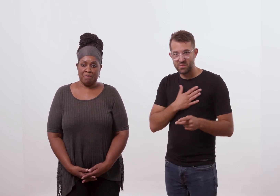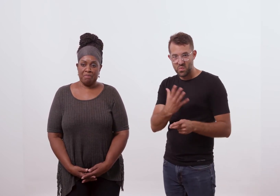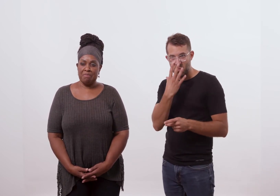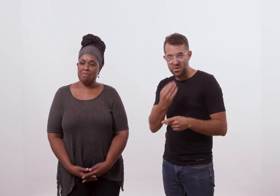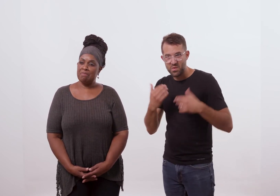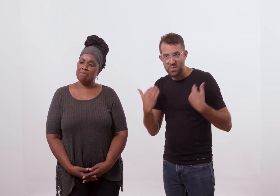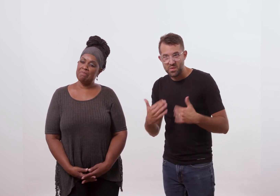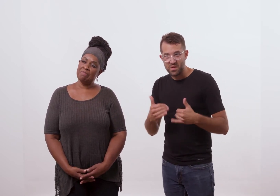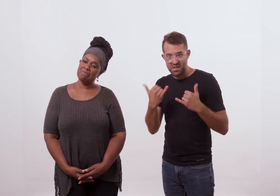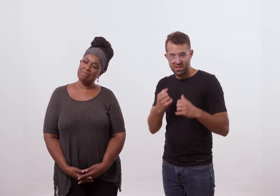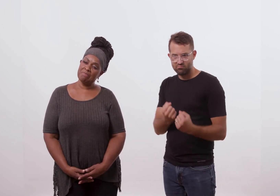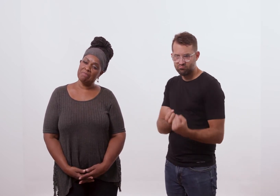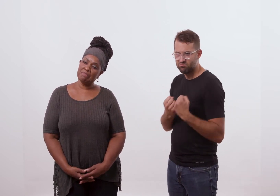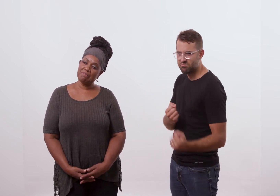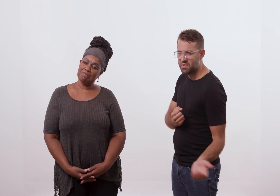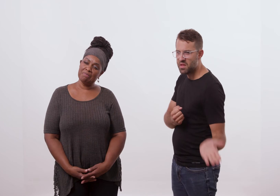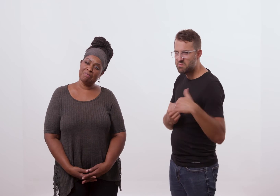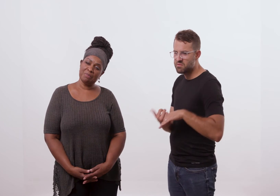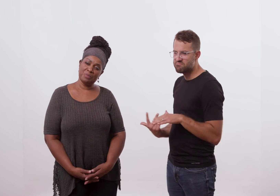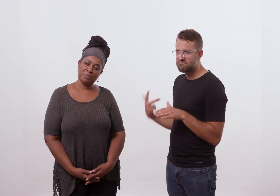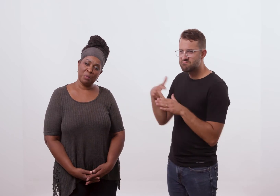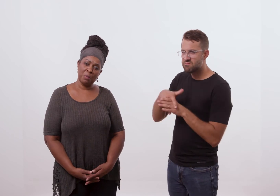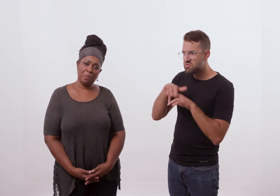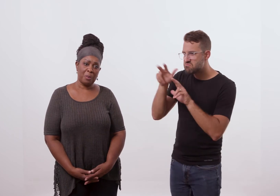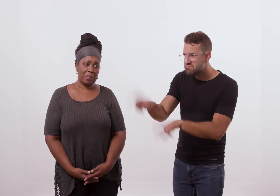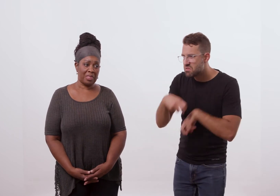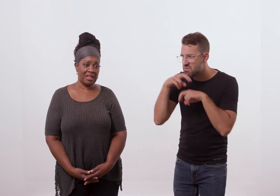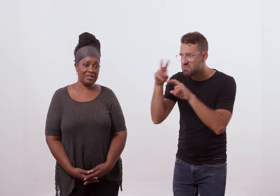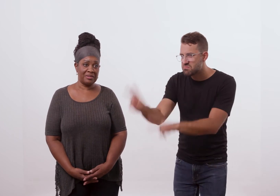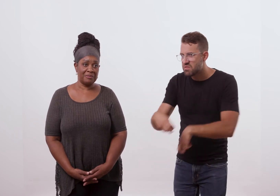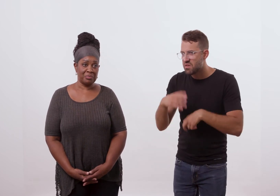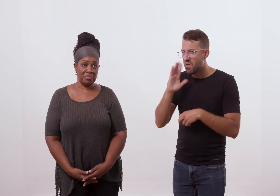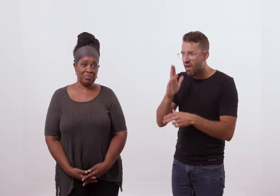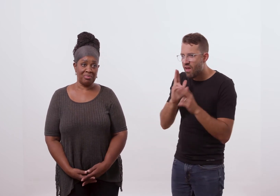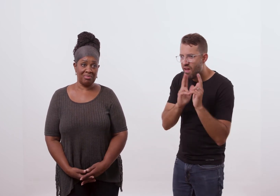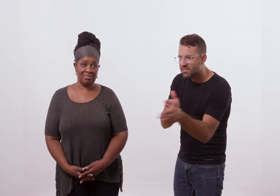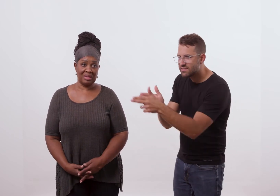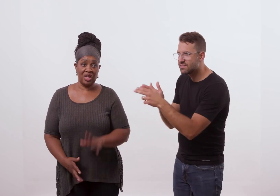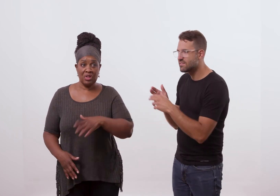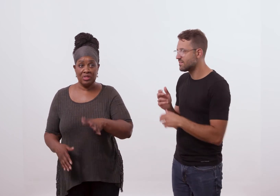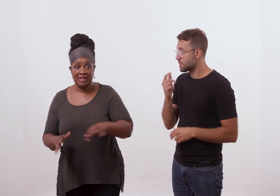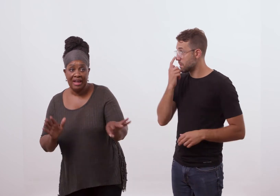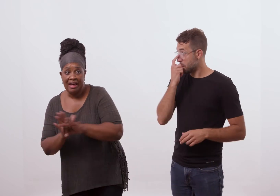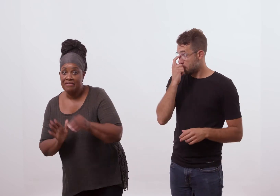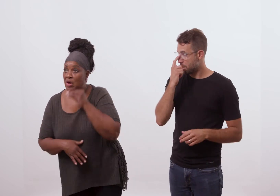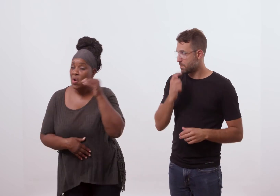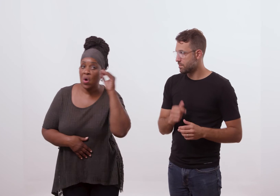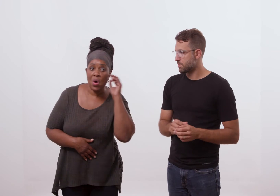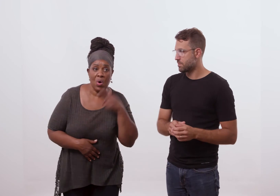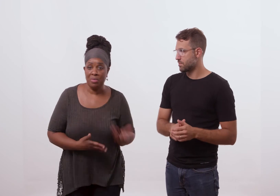Yes, friend, yes. Today we hunt. Look, I found ropes in one of the huts. Now we can catch the beasts as well as turn